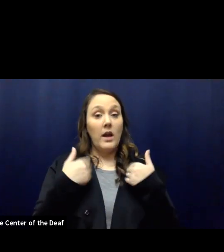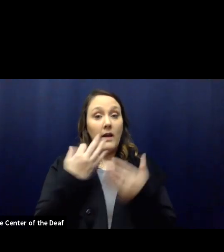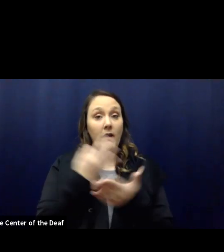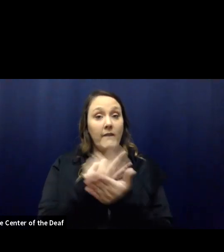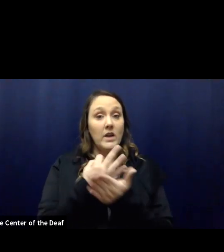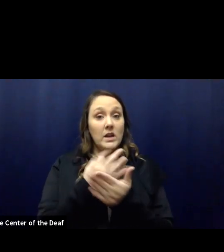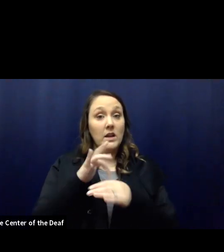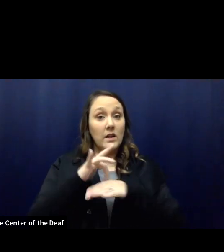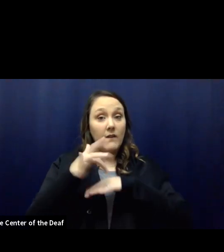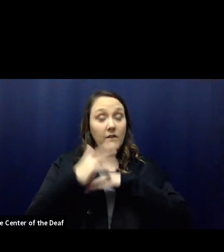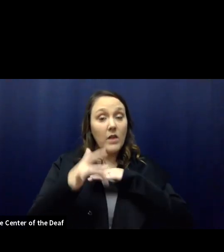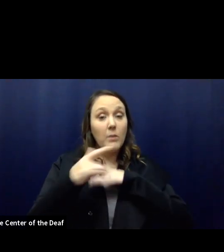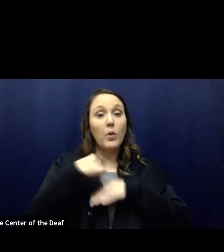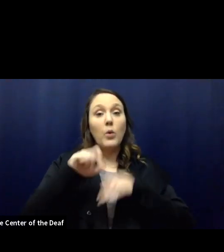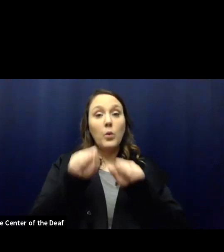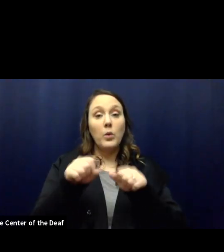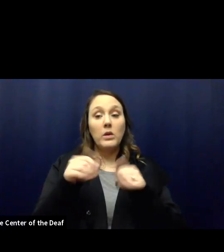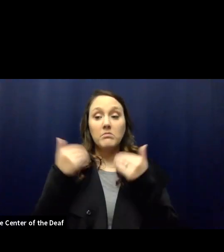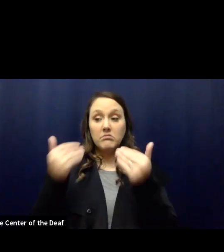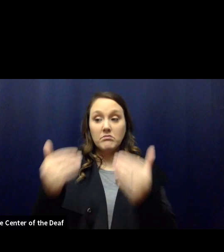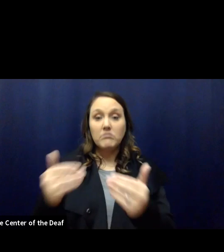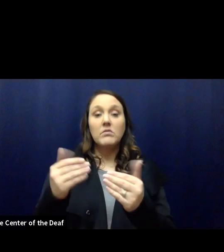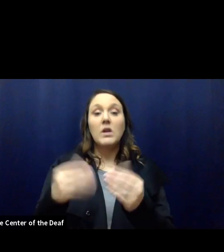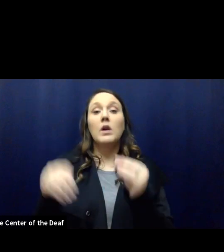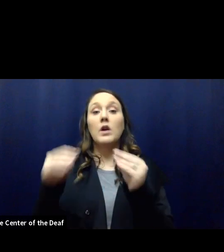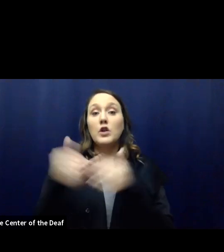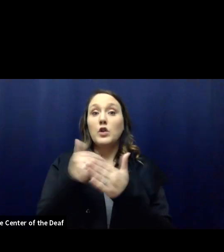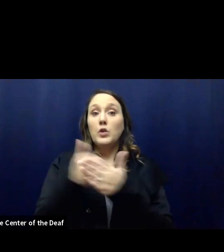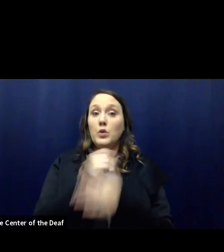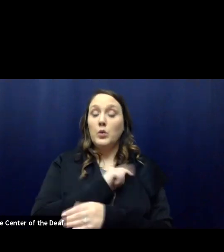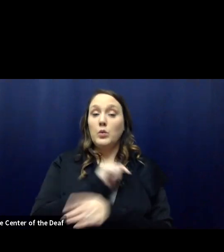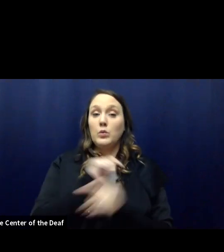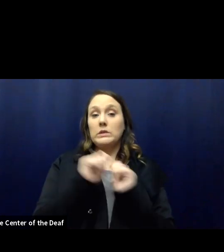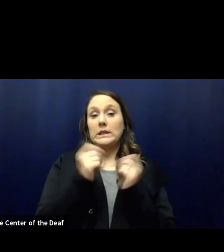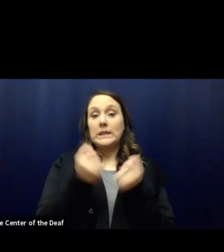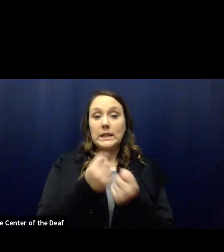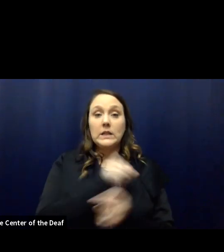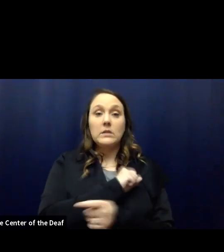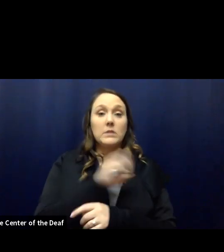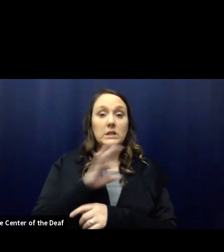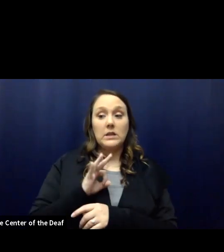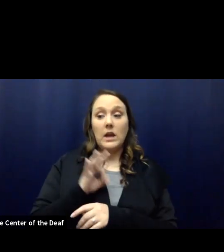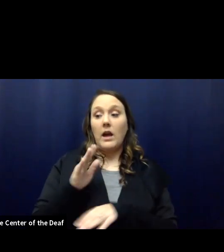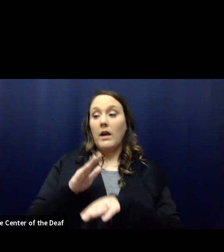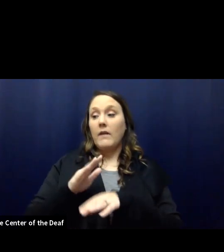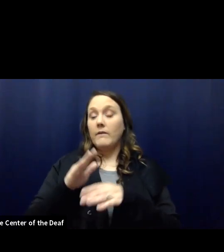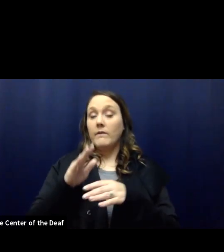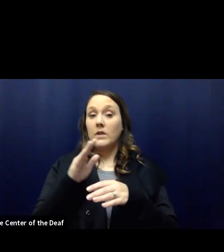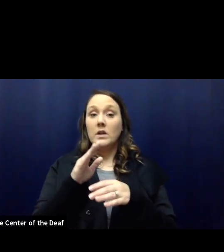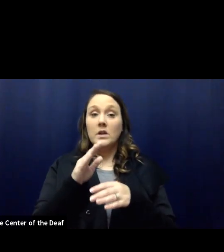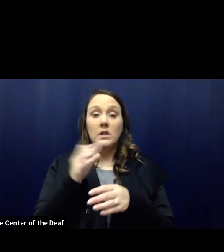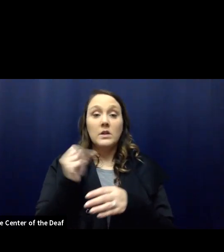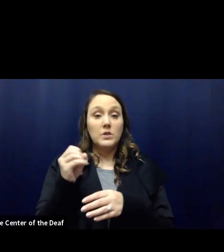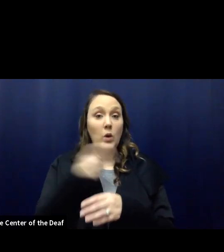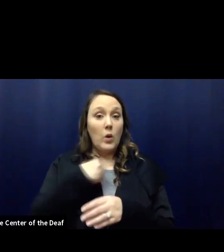and we can move forward, that we can get as many team members, new staffing folks on board to help us so we can get back to